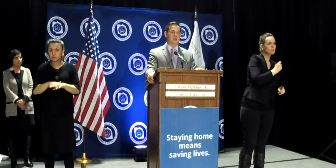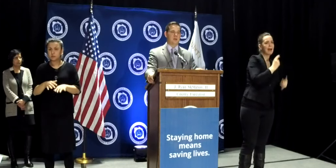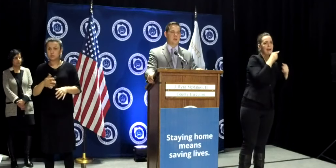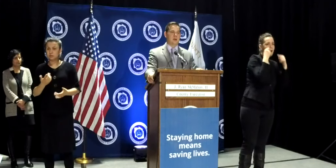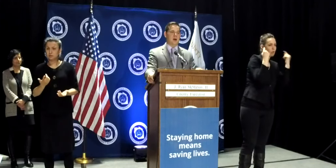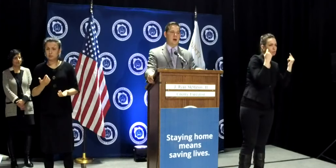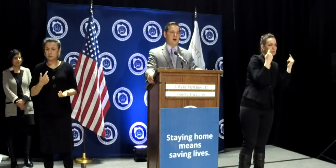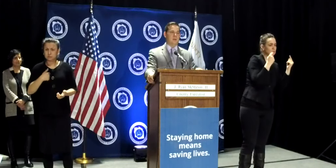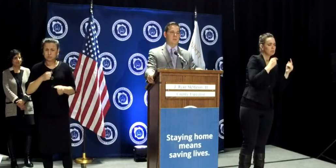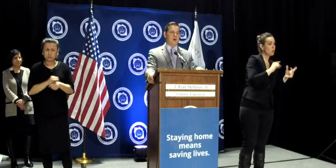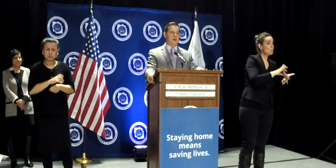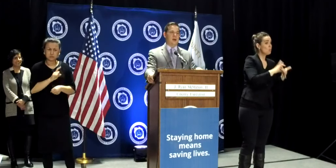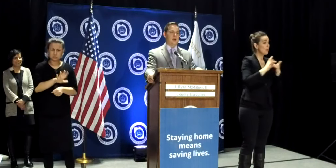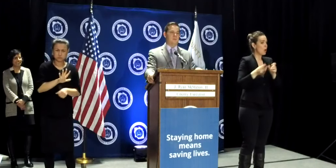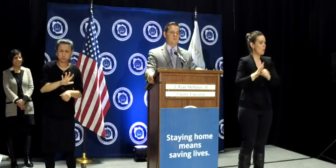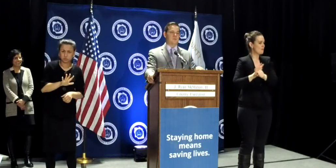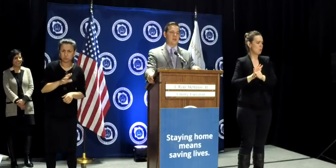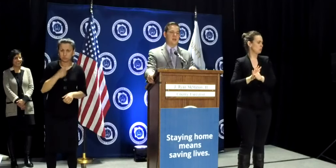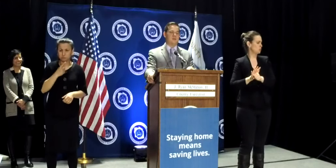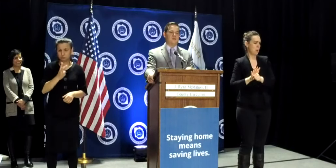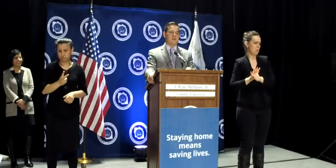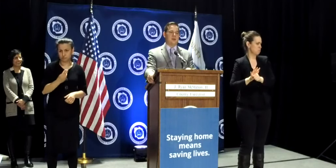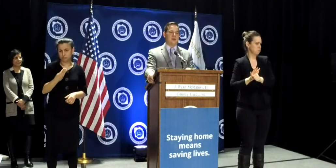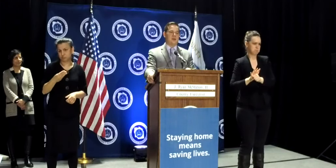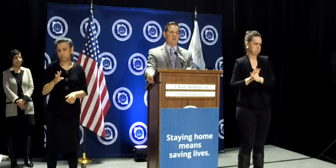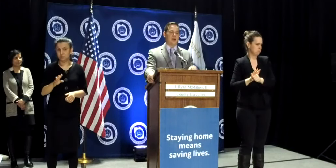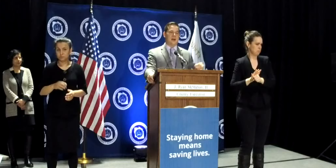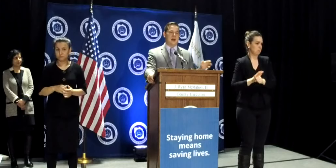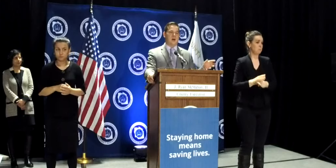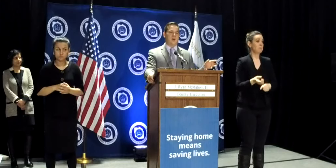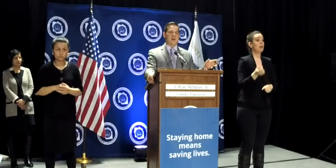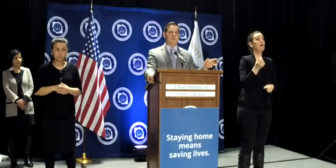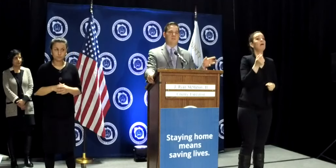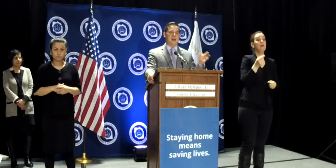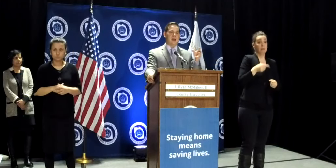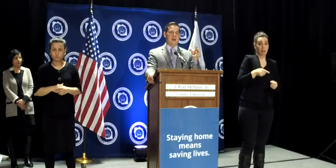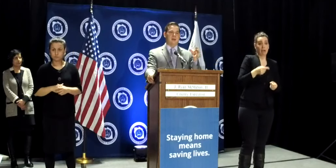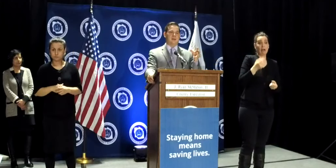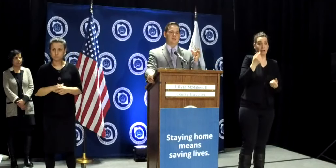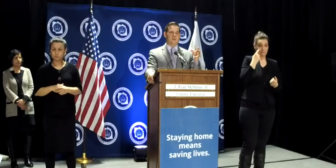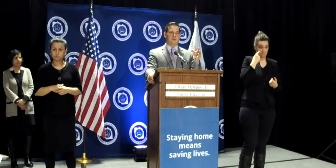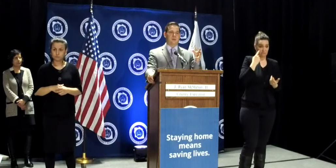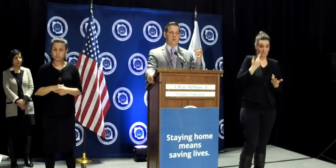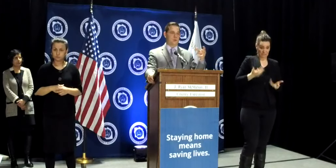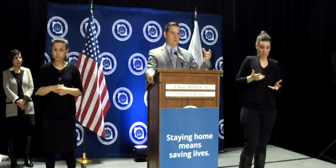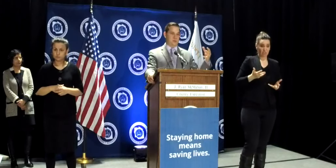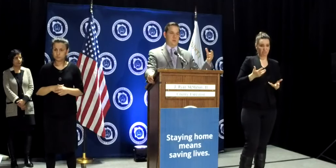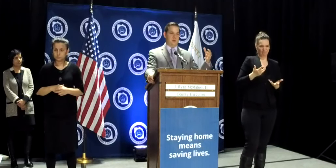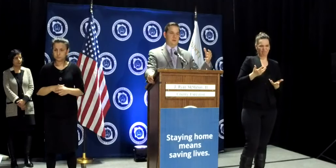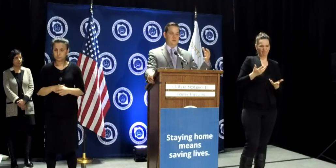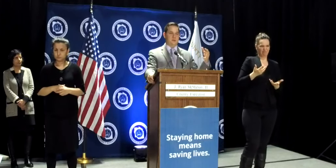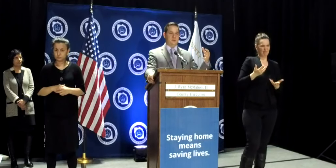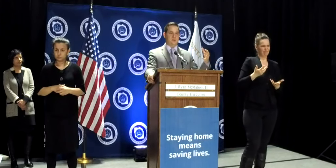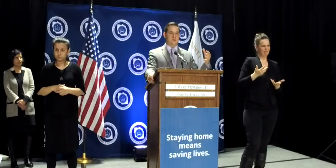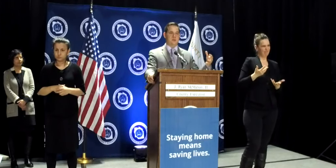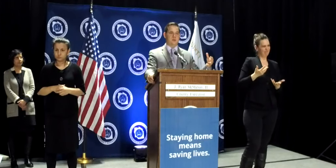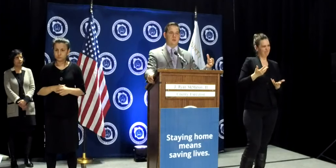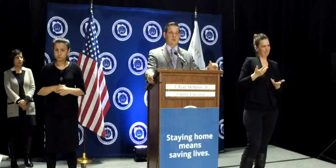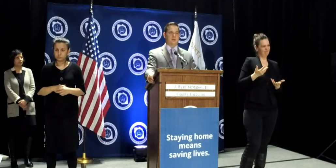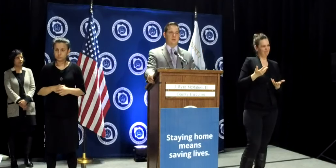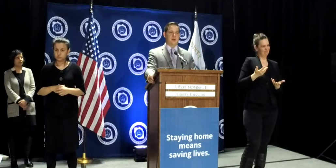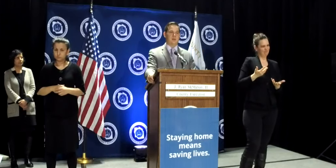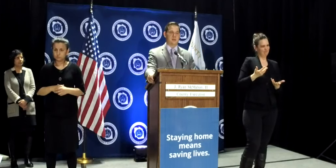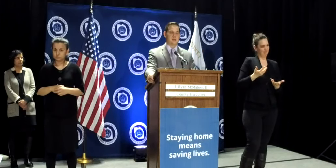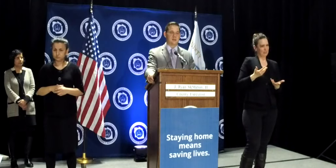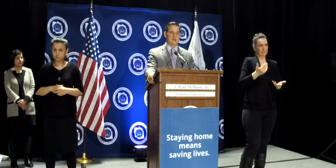pinch me. But if right now in May, the flu that we're usually used to dealing